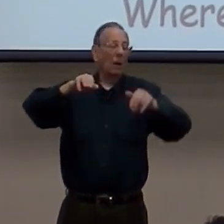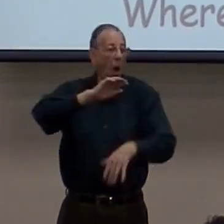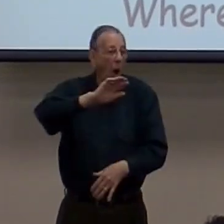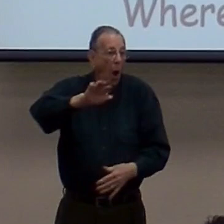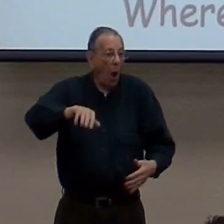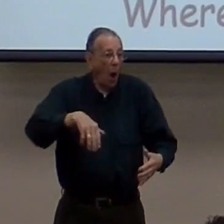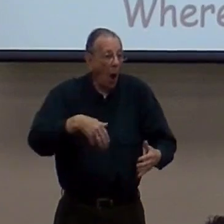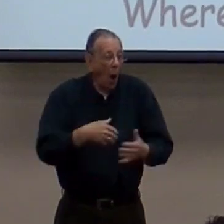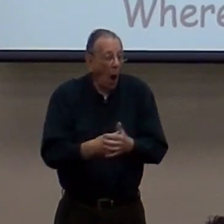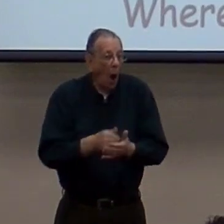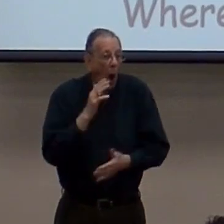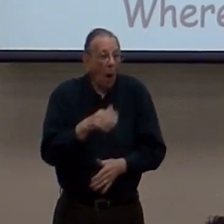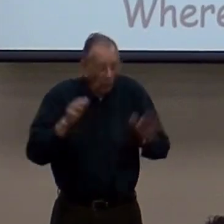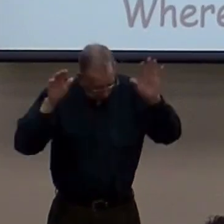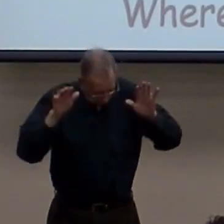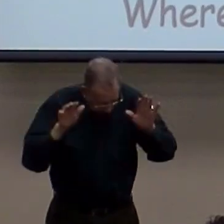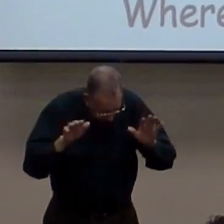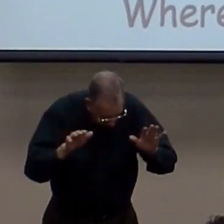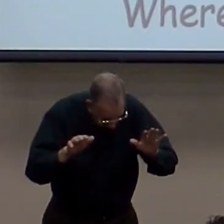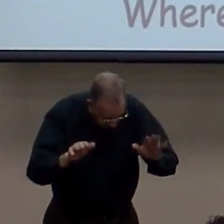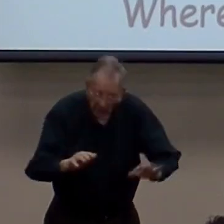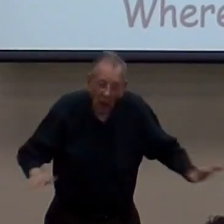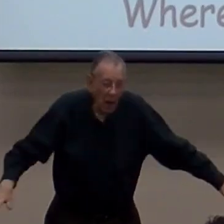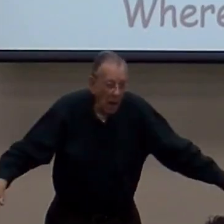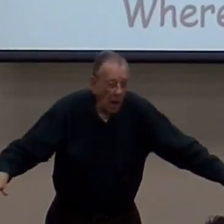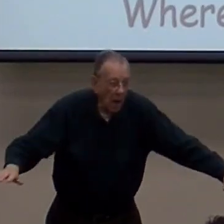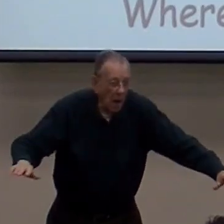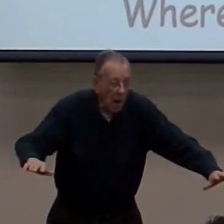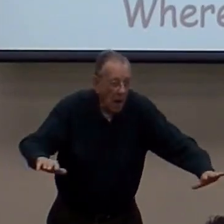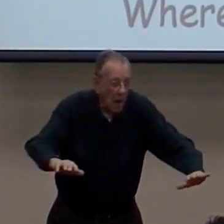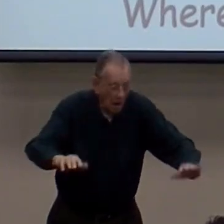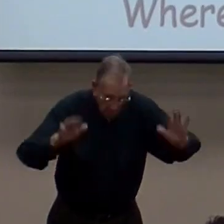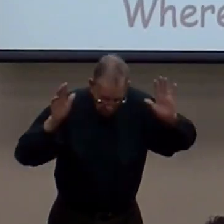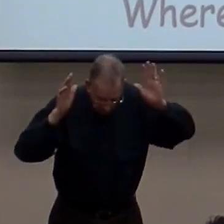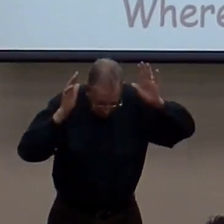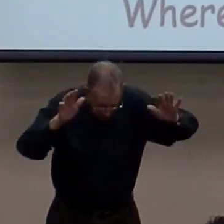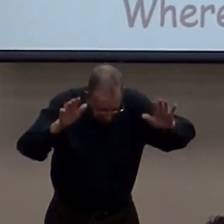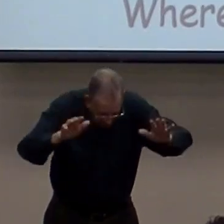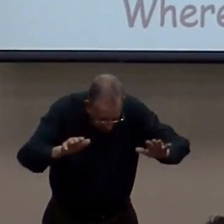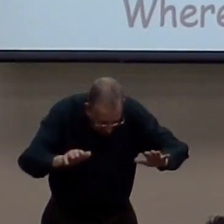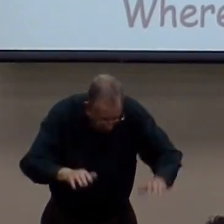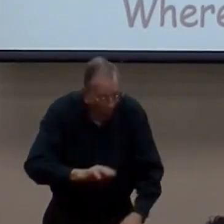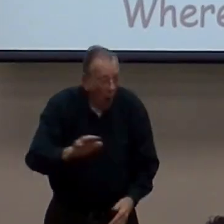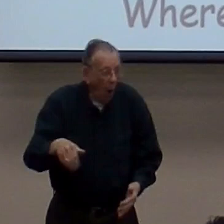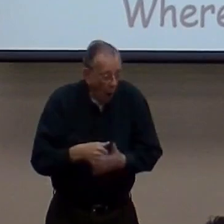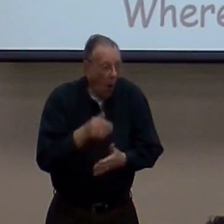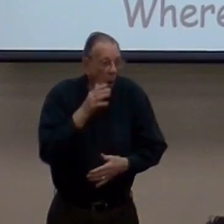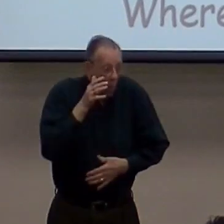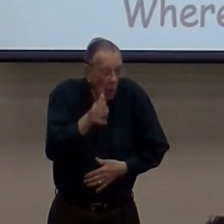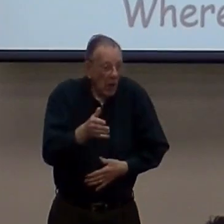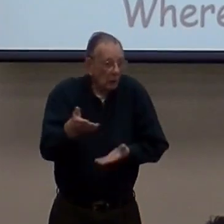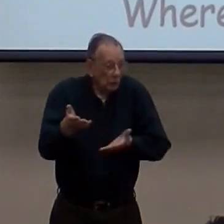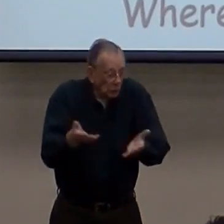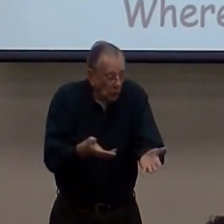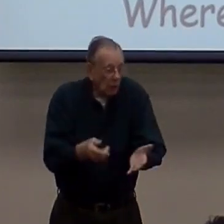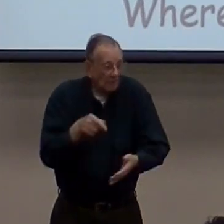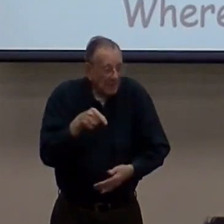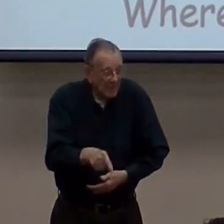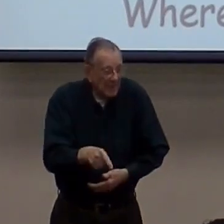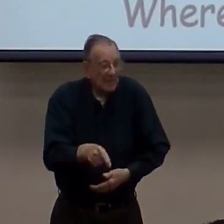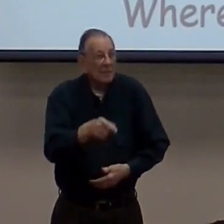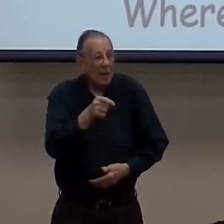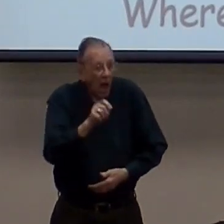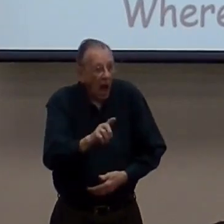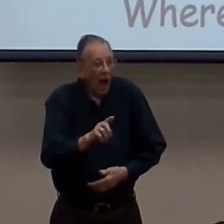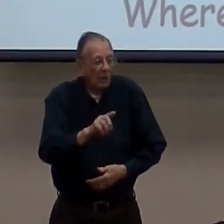all will bow down. All will fall down. All will serve this